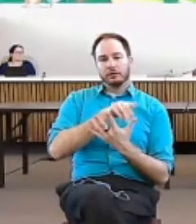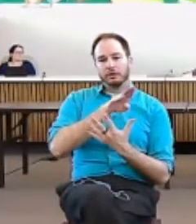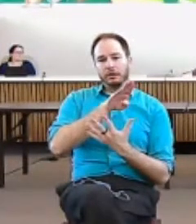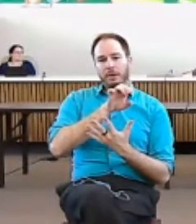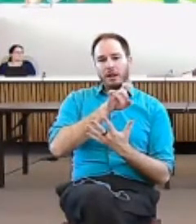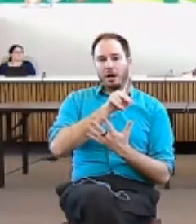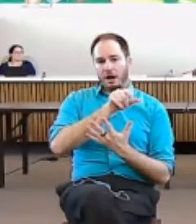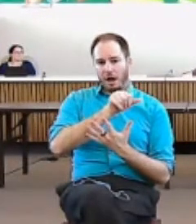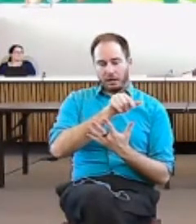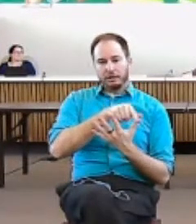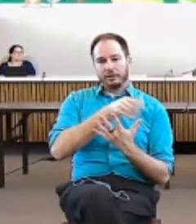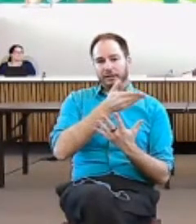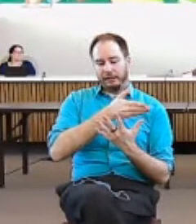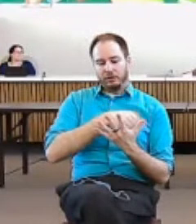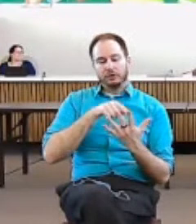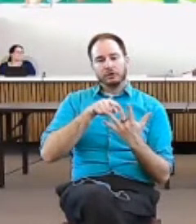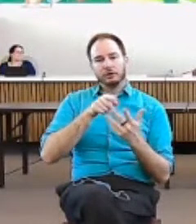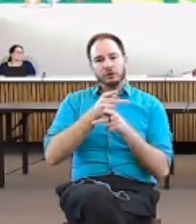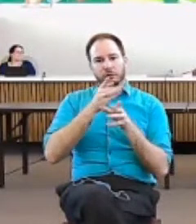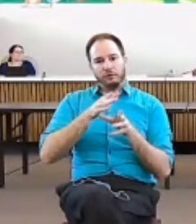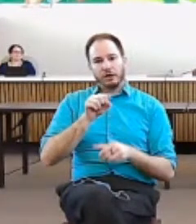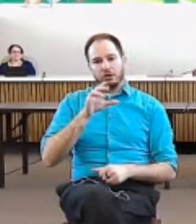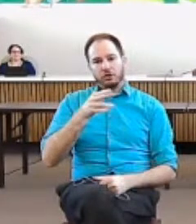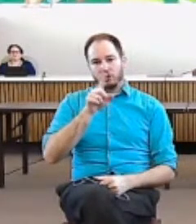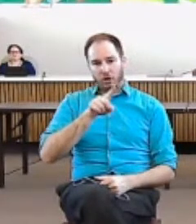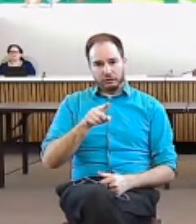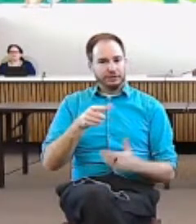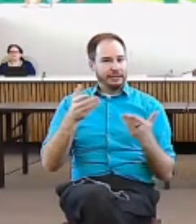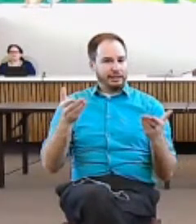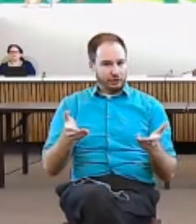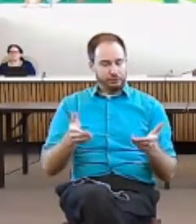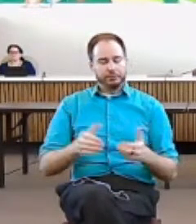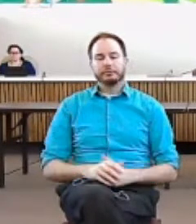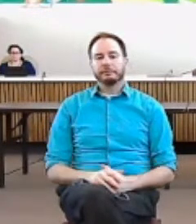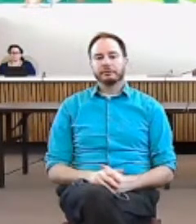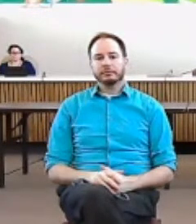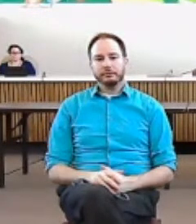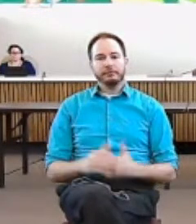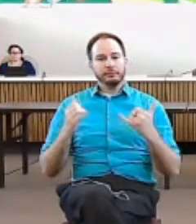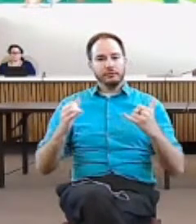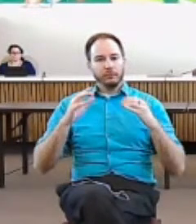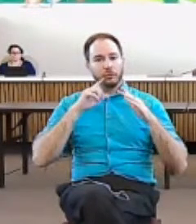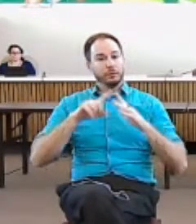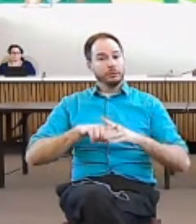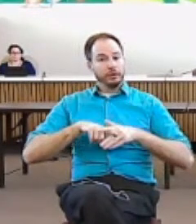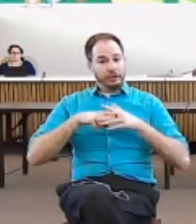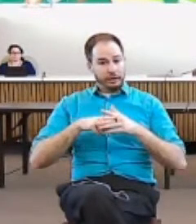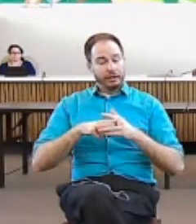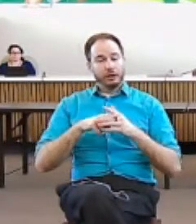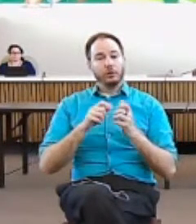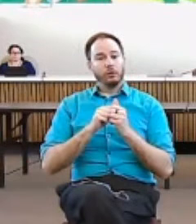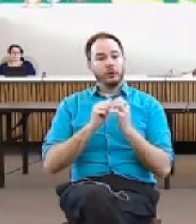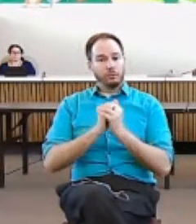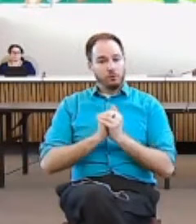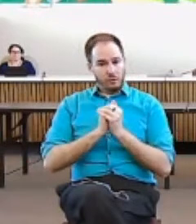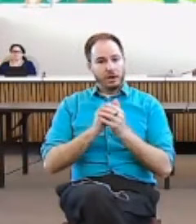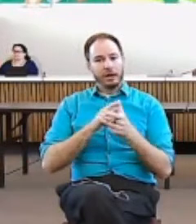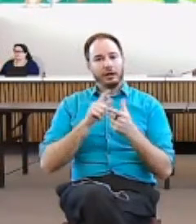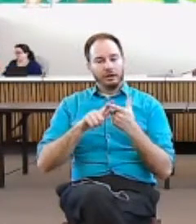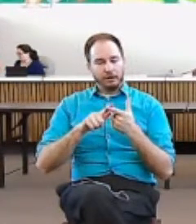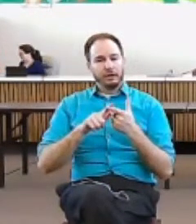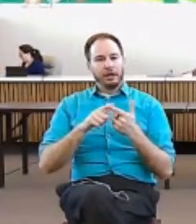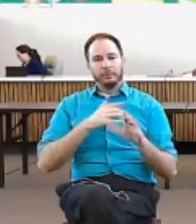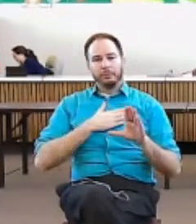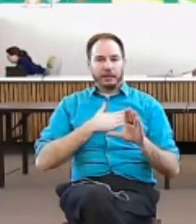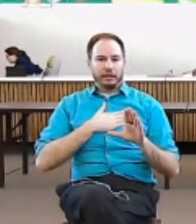Belanca, Here. Supervisor Schultz. Here. We'll begin tonight with a silent prayer followed by the Pledge of Allegiance to the